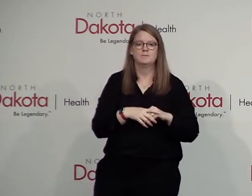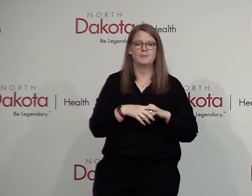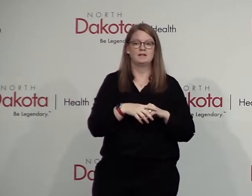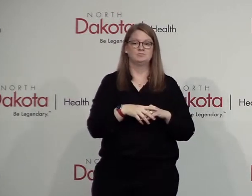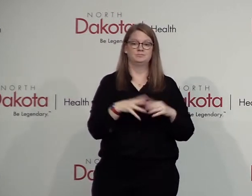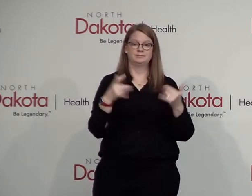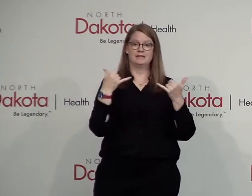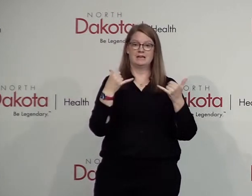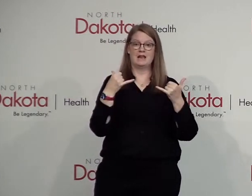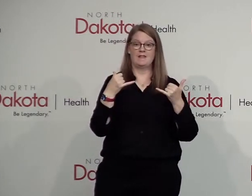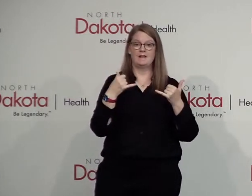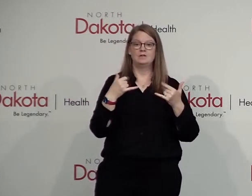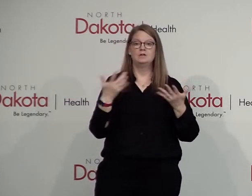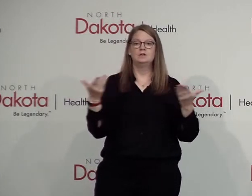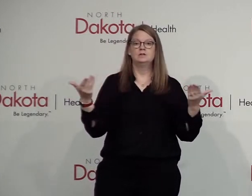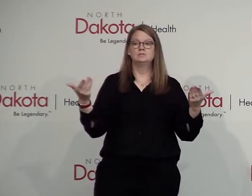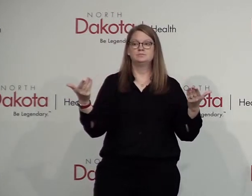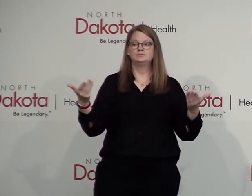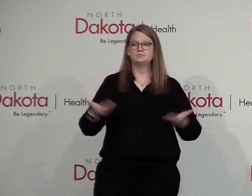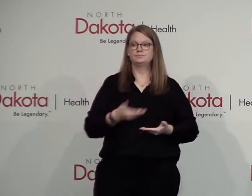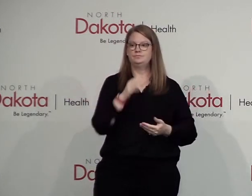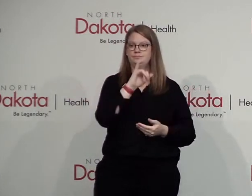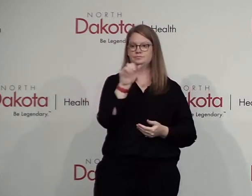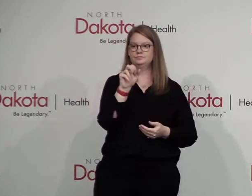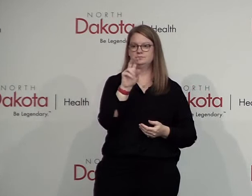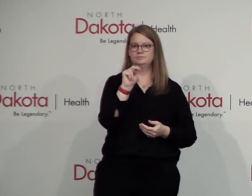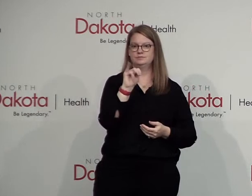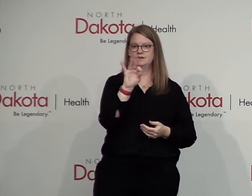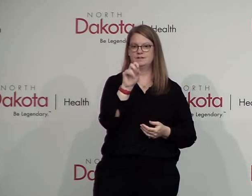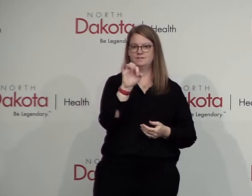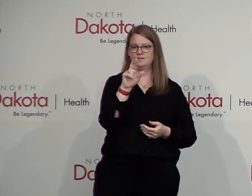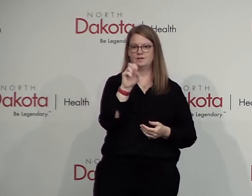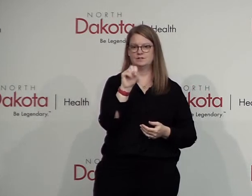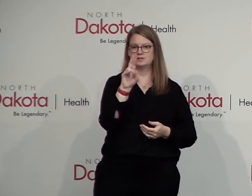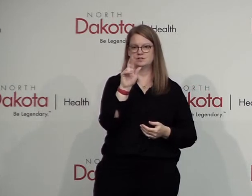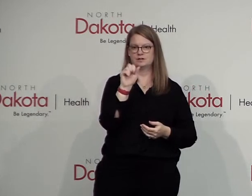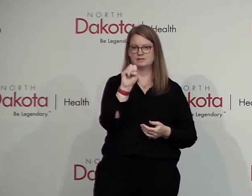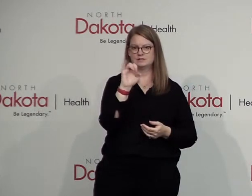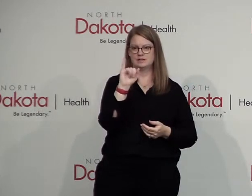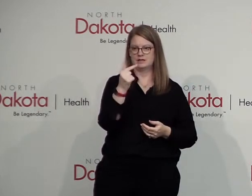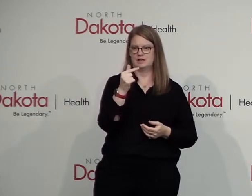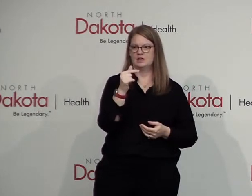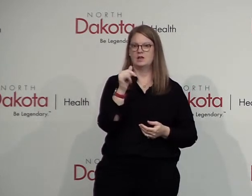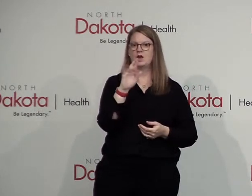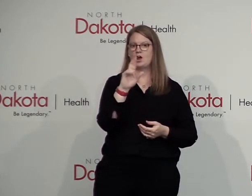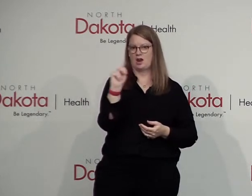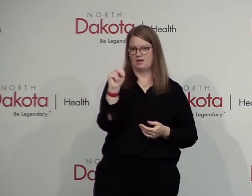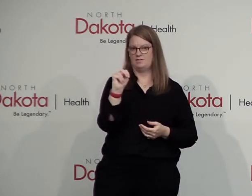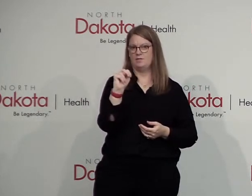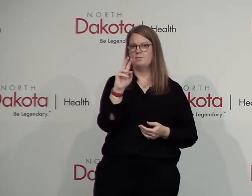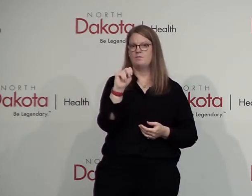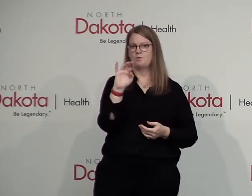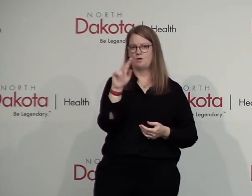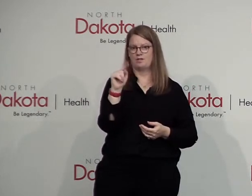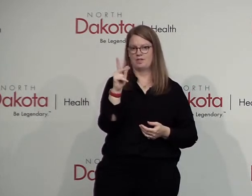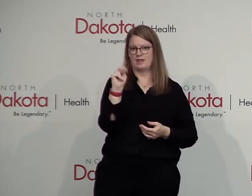At this time, I would like to invite Jennifer Surisag, a registered nurse from Northland Community